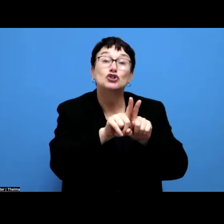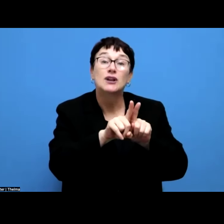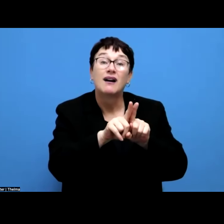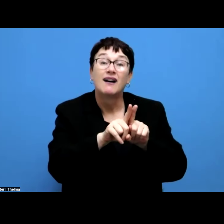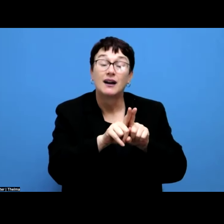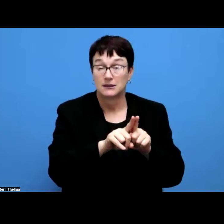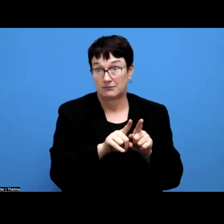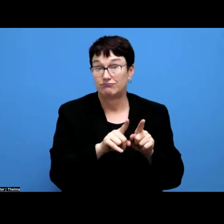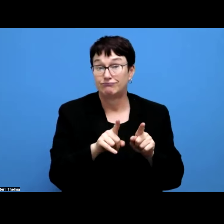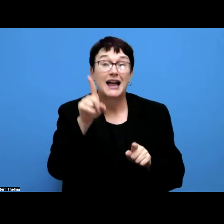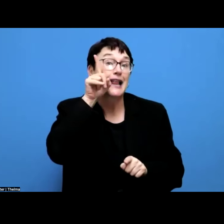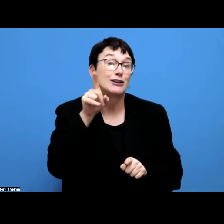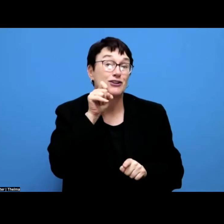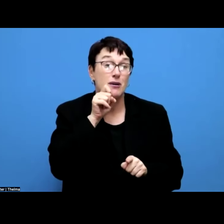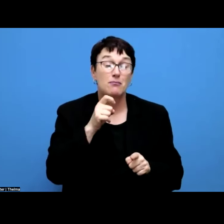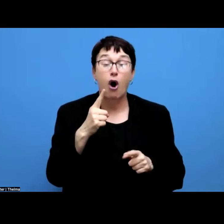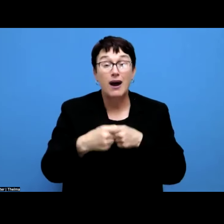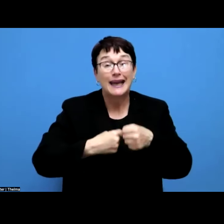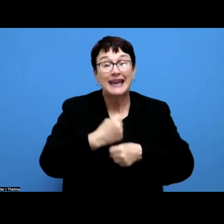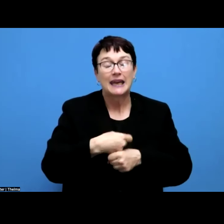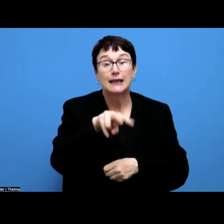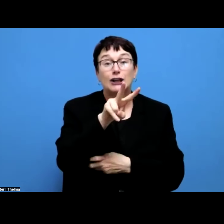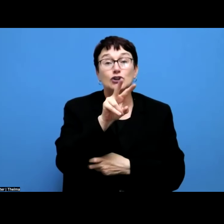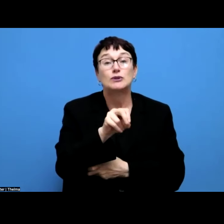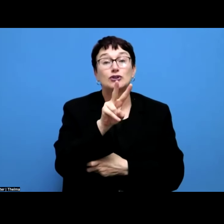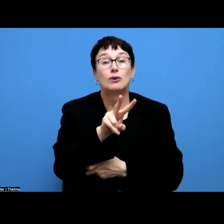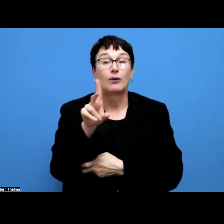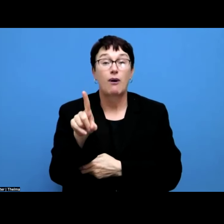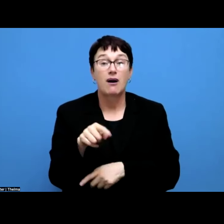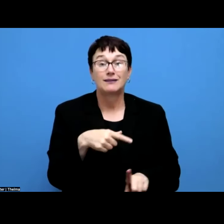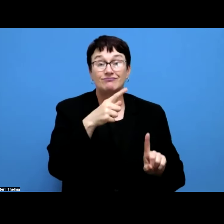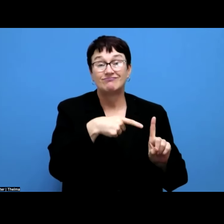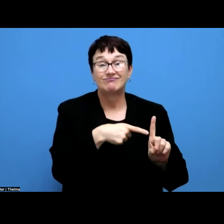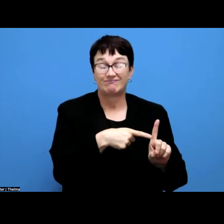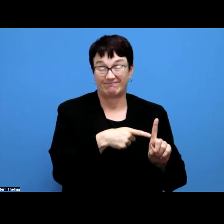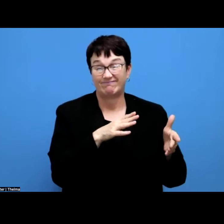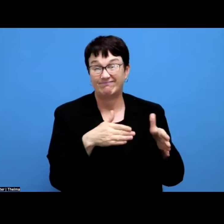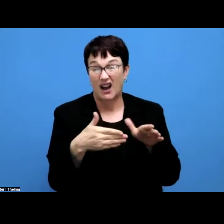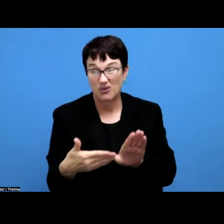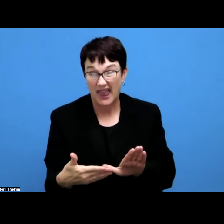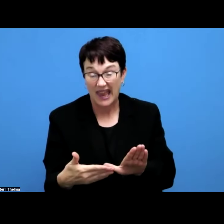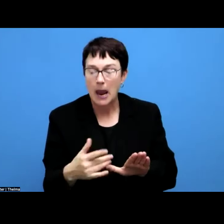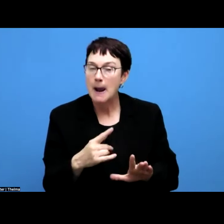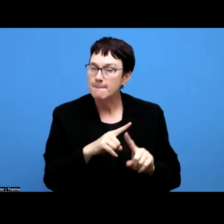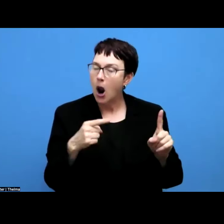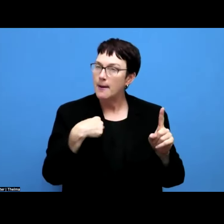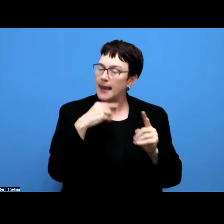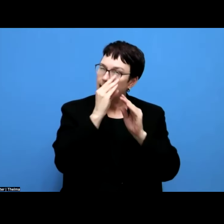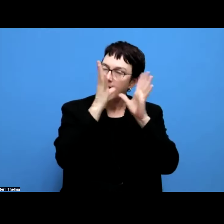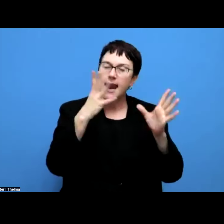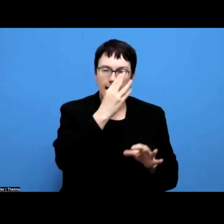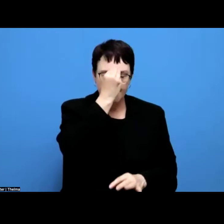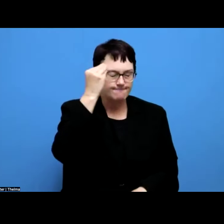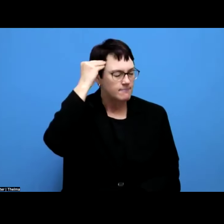I remember very well the barriers she faced trying to access healthcare. Today, I want to share some key